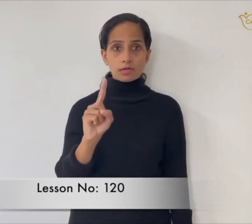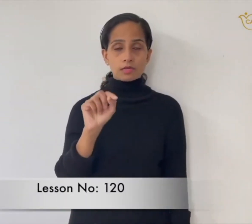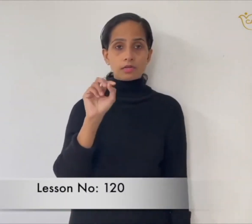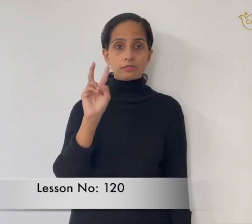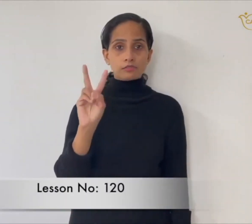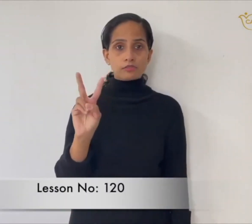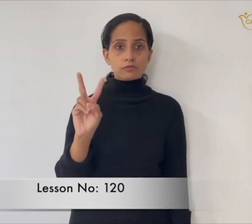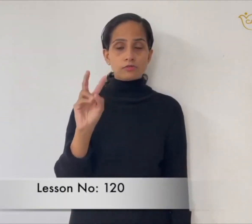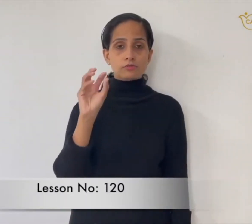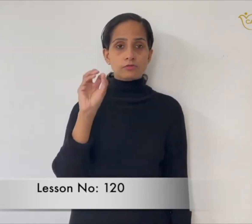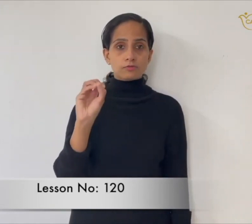120.